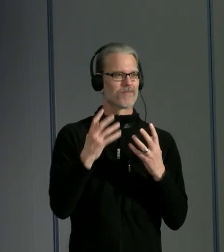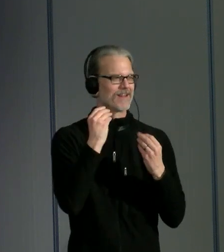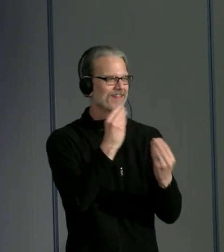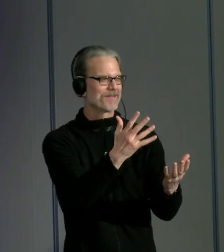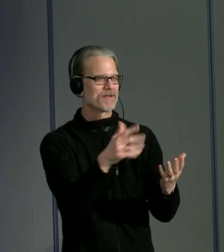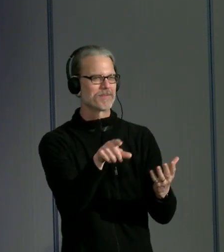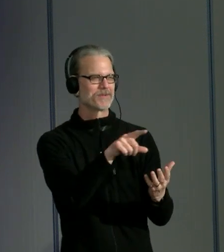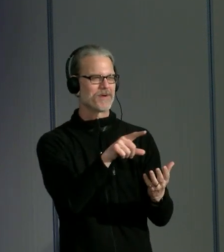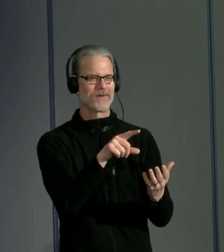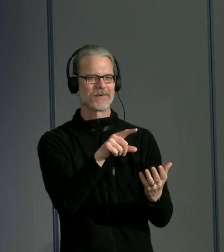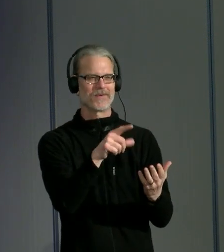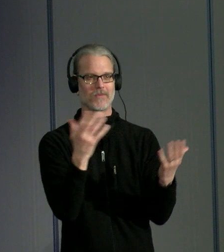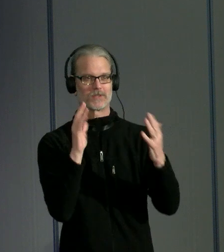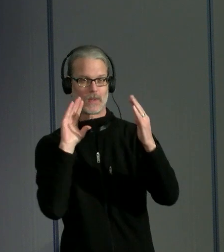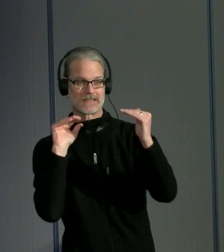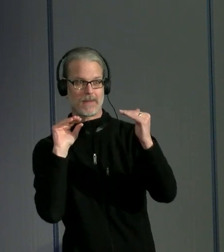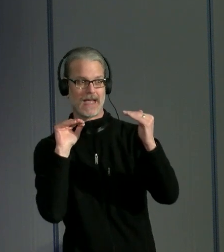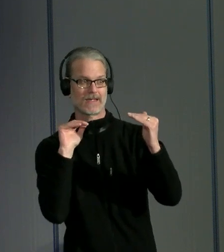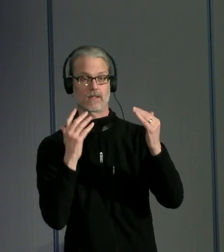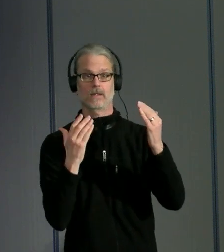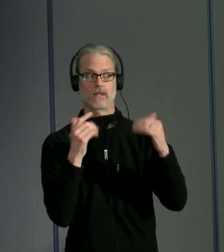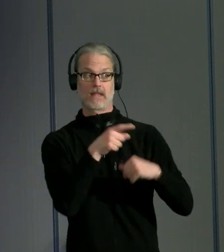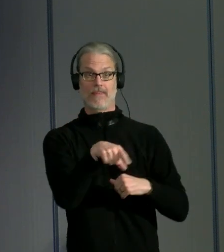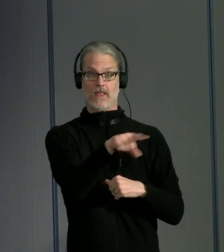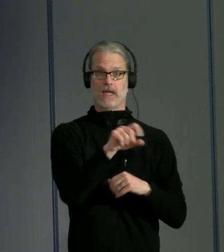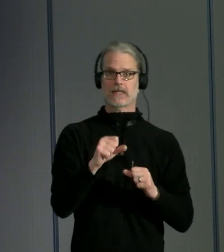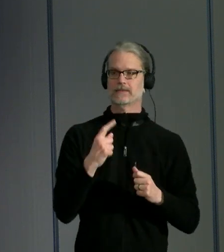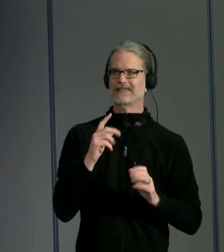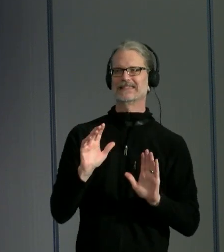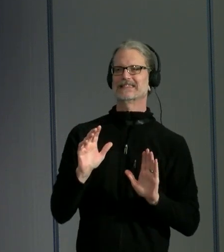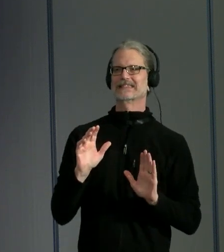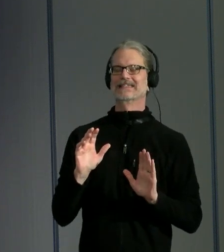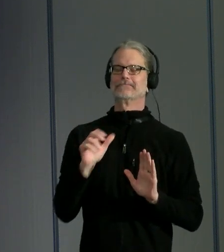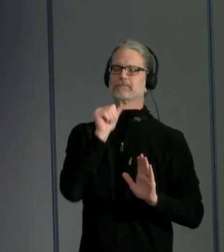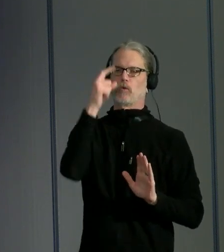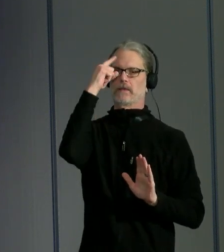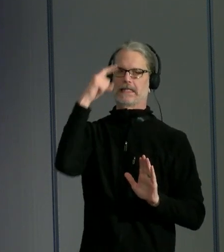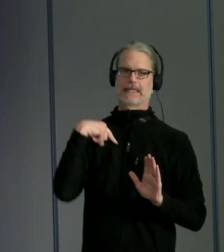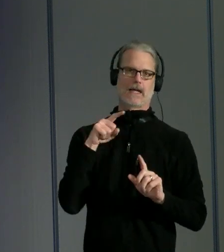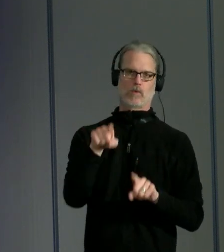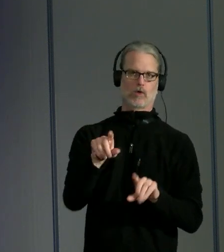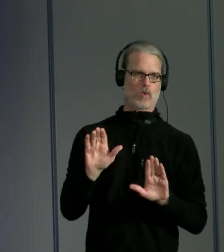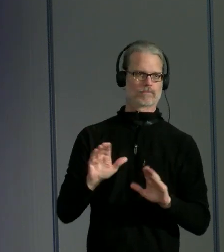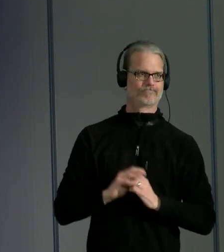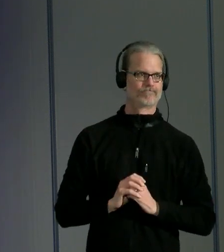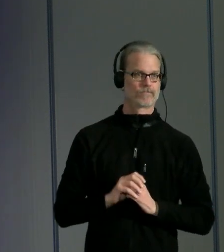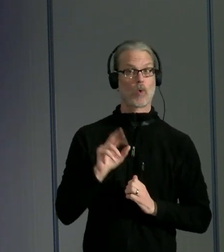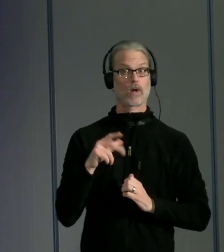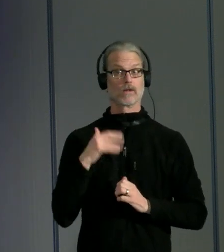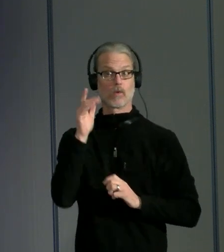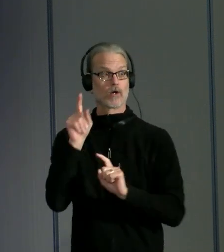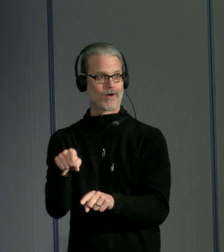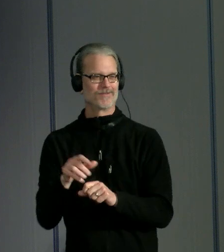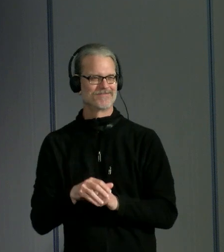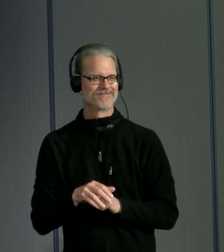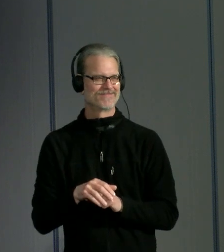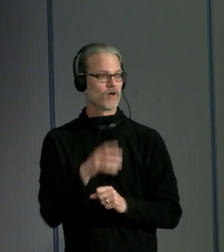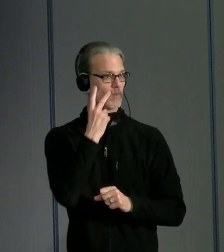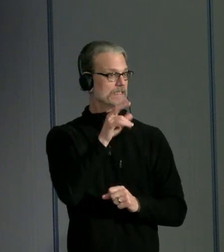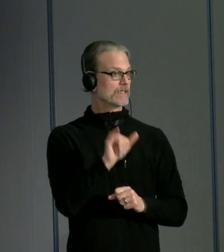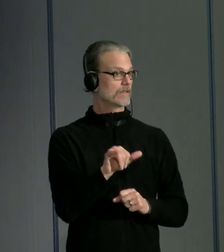make an informed decision if that conference or event is appropriate for them. We're seeing it with CSUN and other